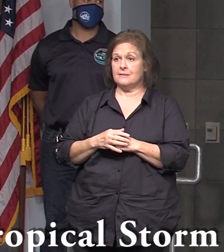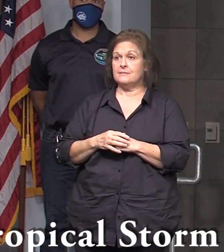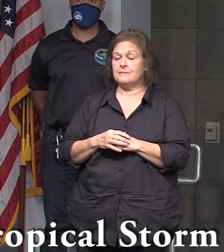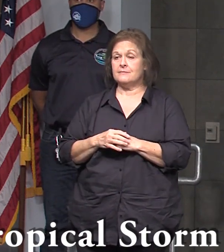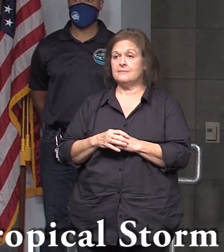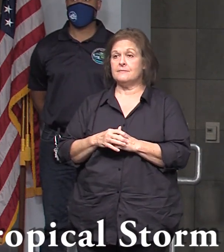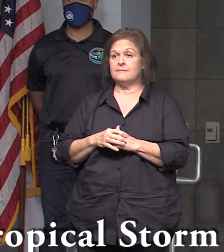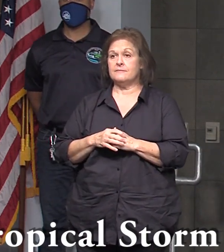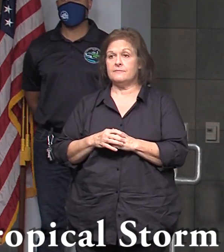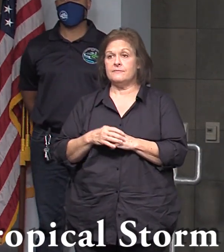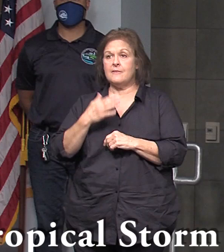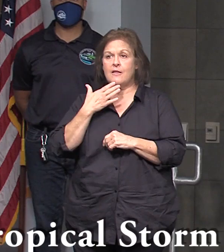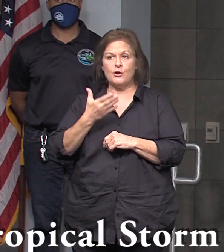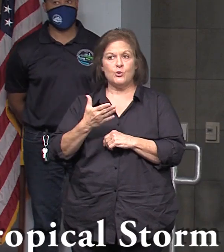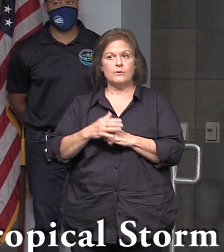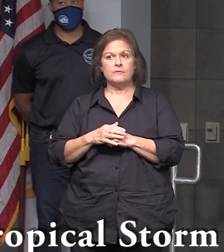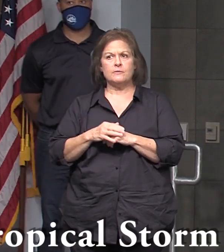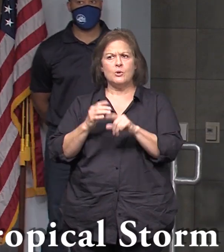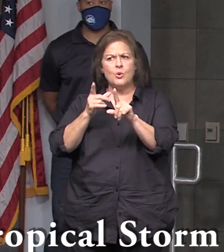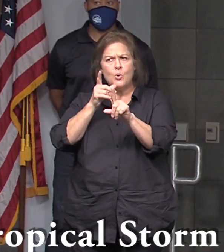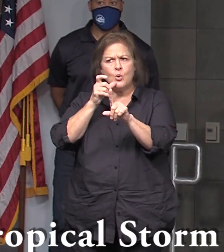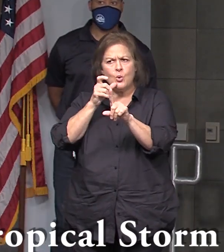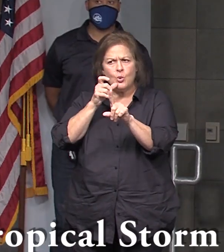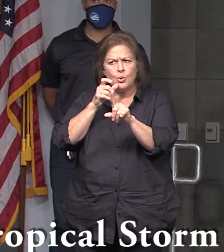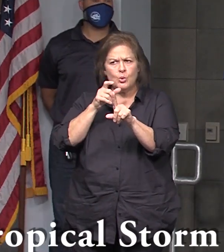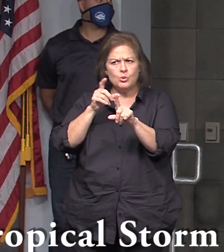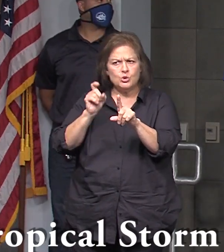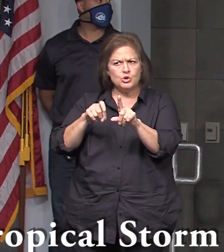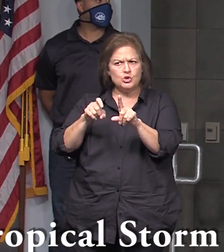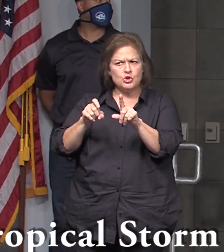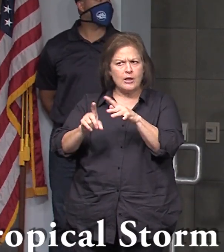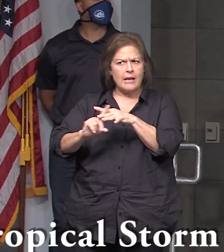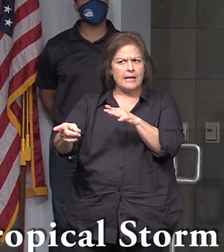Thank you. Thank you. Who should be making moves today?